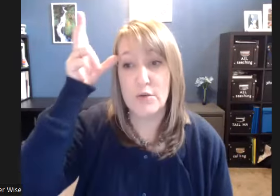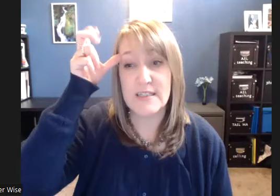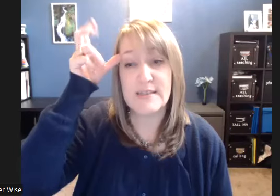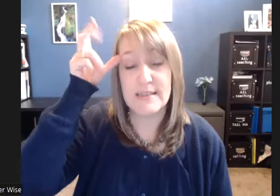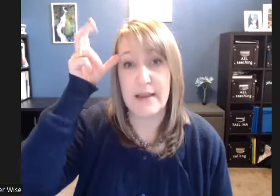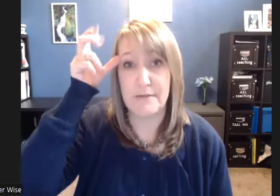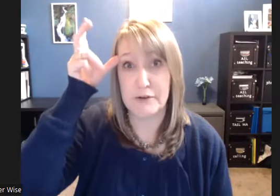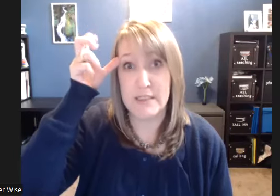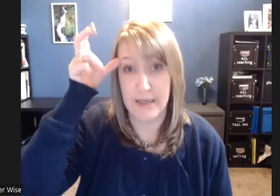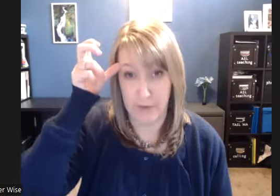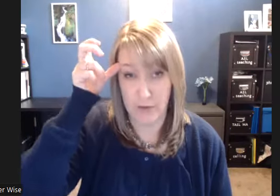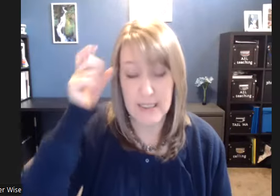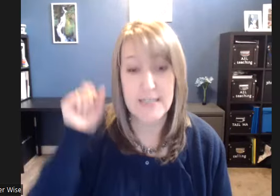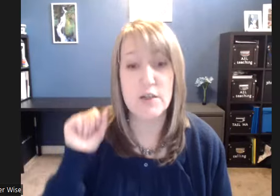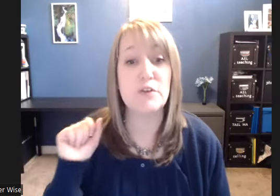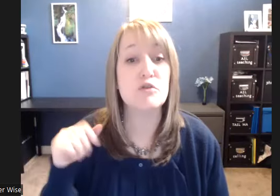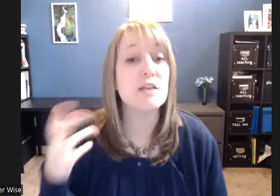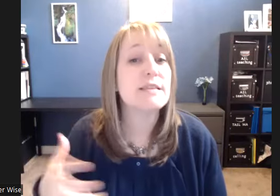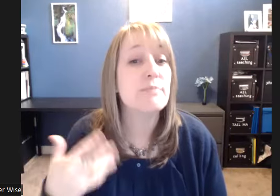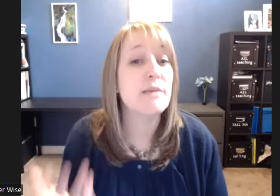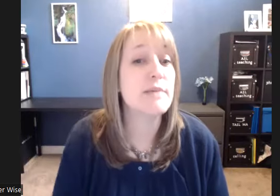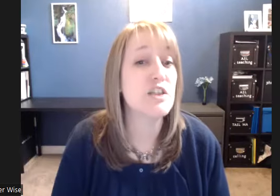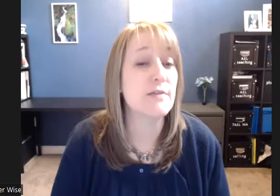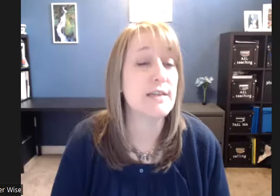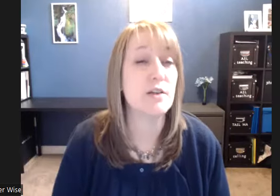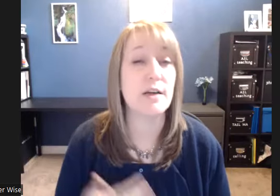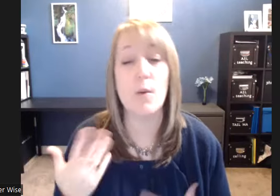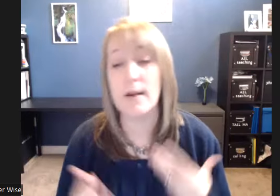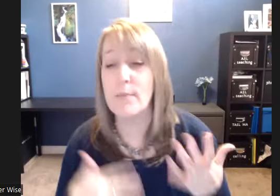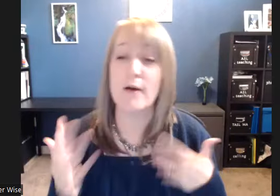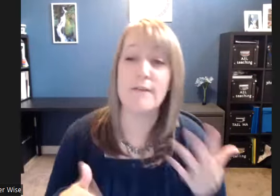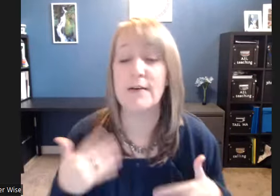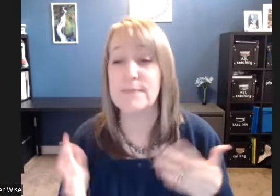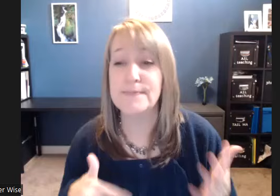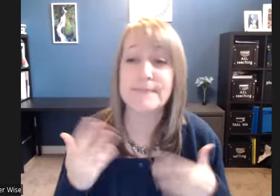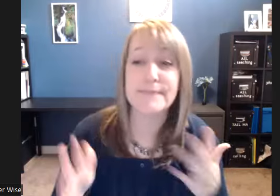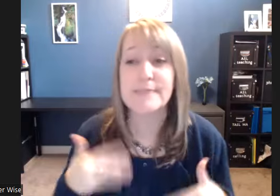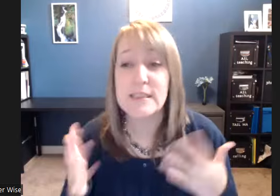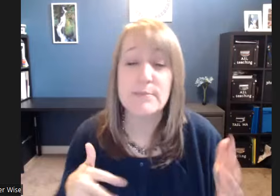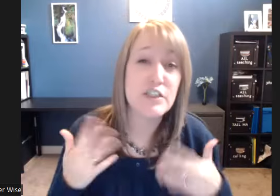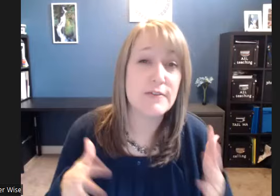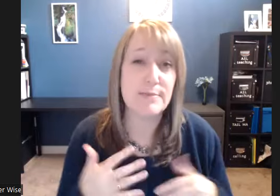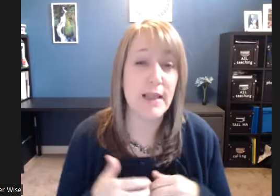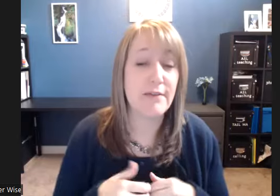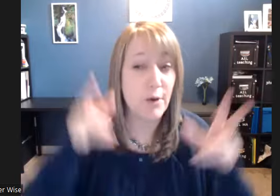This is a sign for devil. So if you just mean mischievous, you're going to want more of a mischievous,